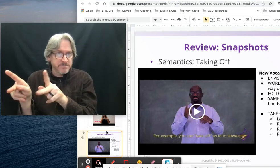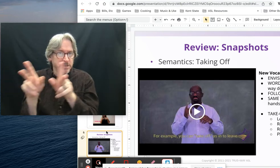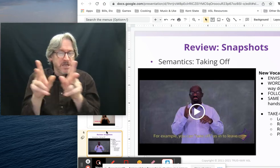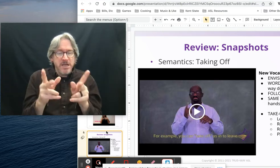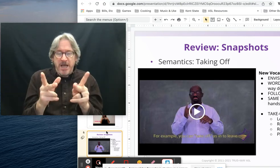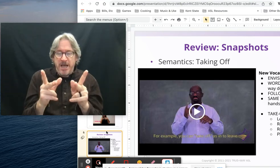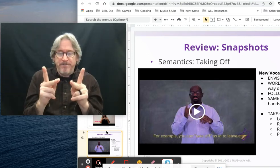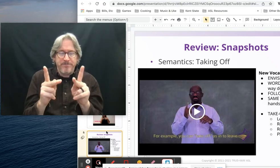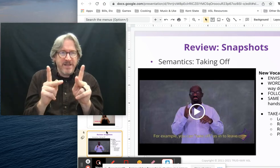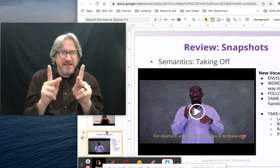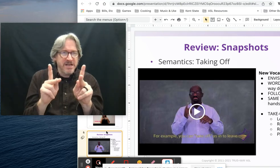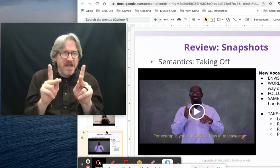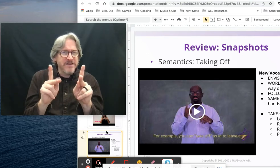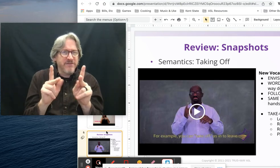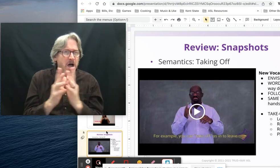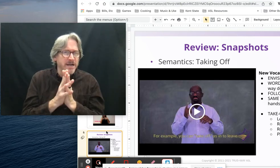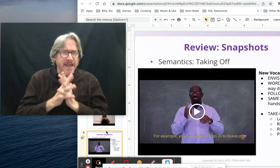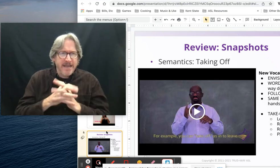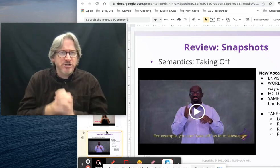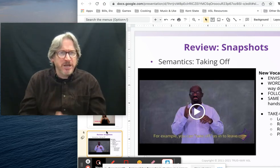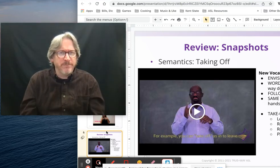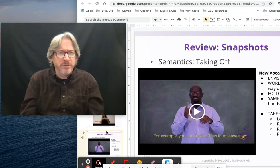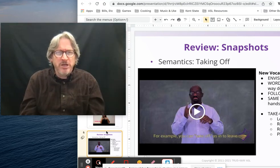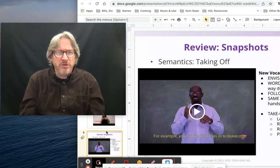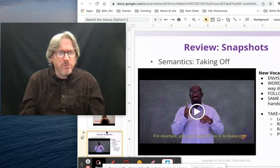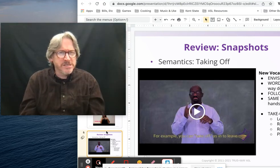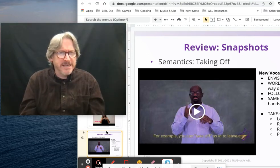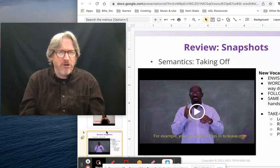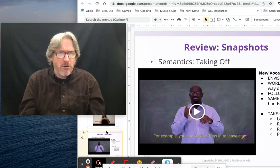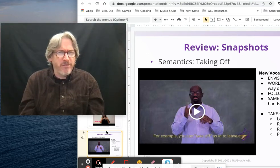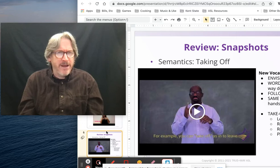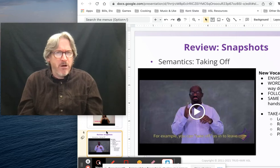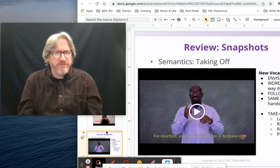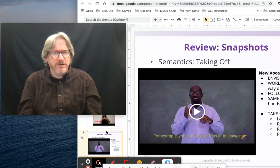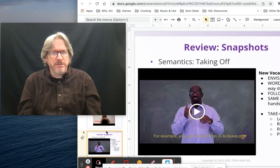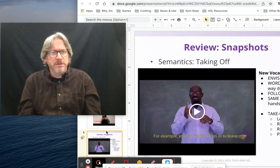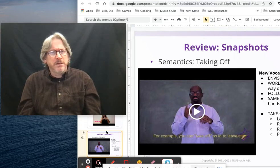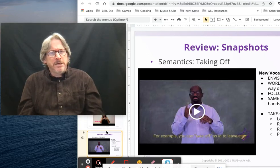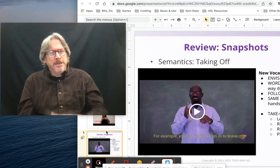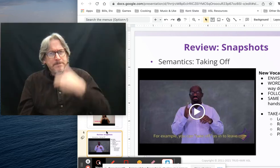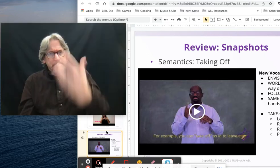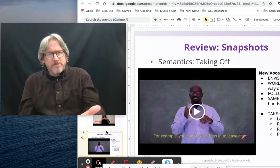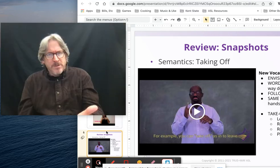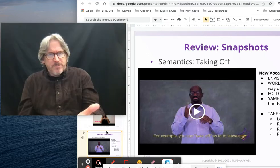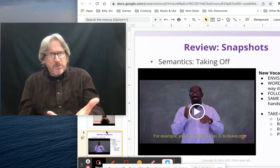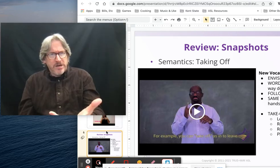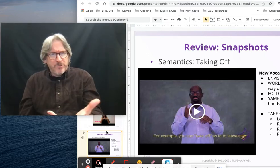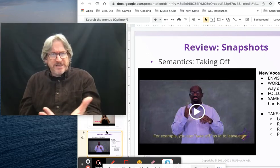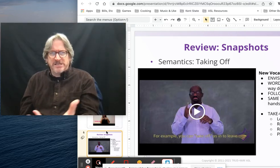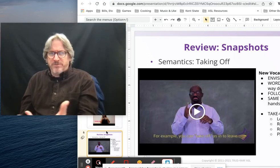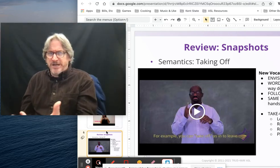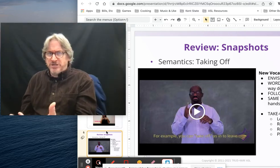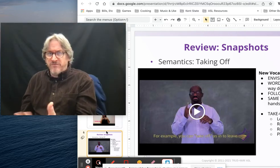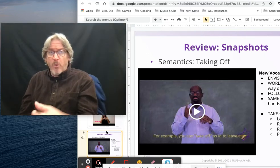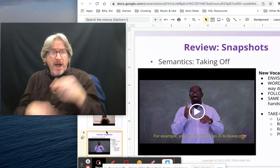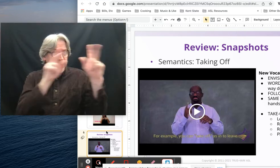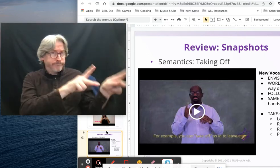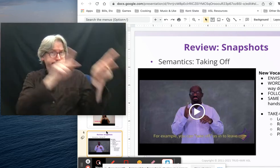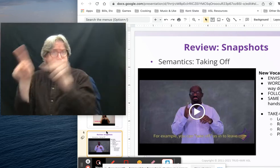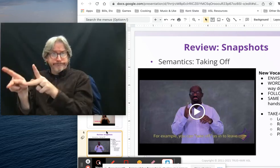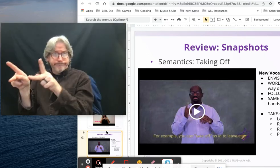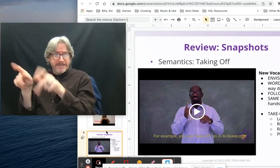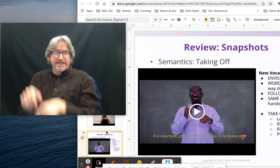as. It's a kind of odd hand shape. You won't see it all that often, but I wanted to put the explanation of